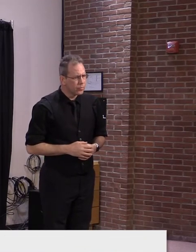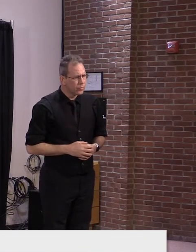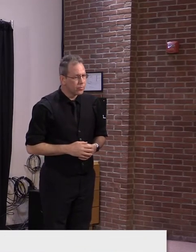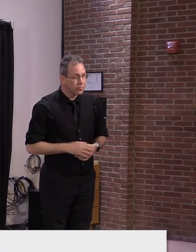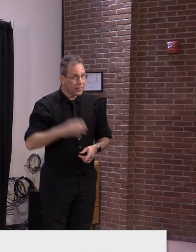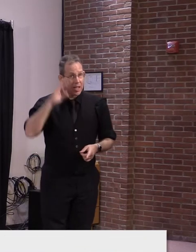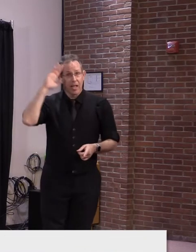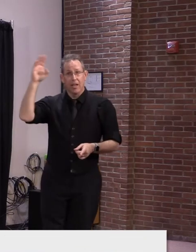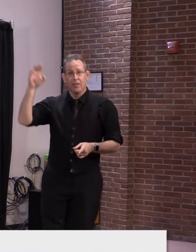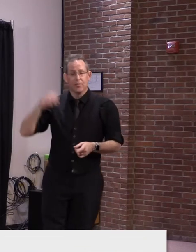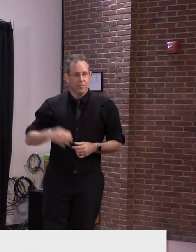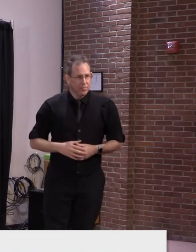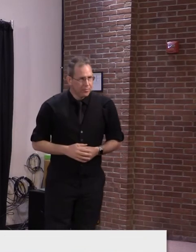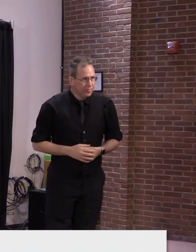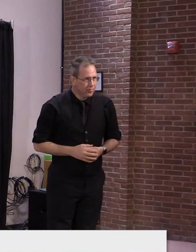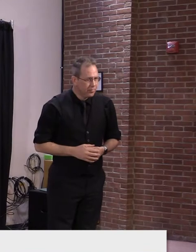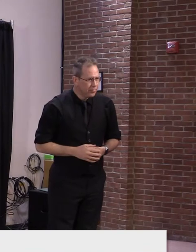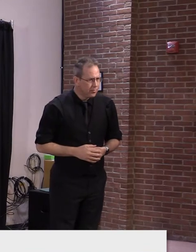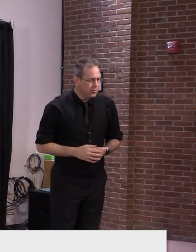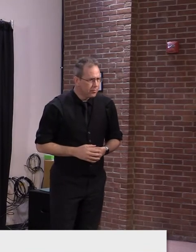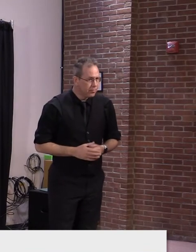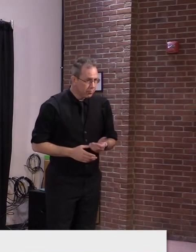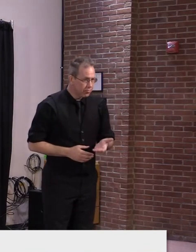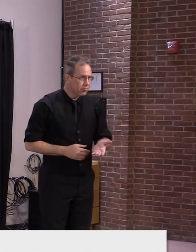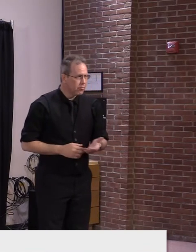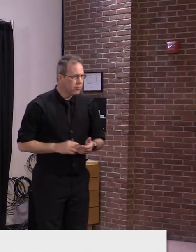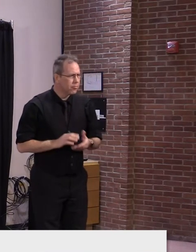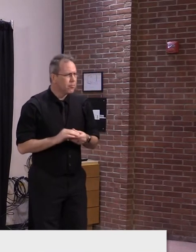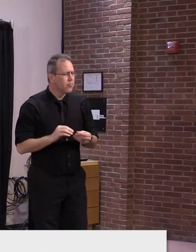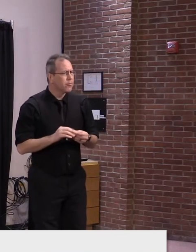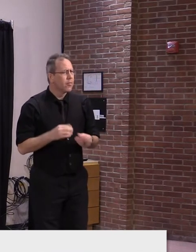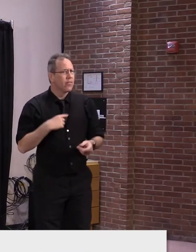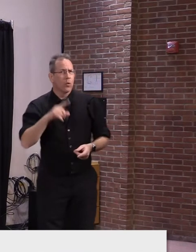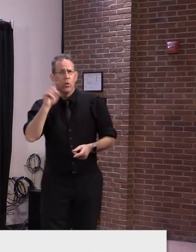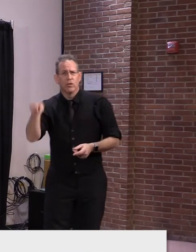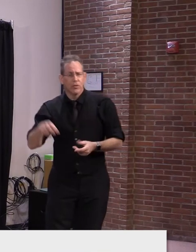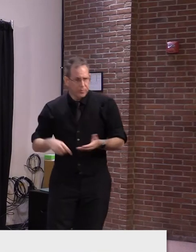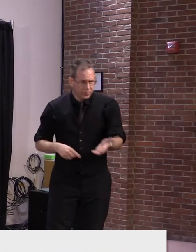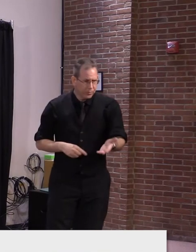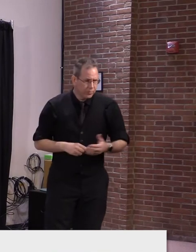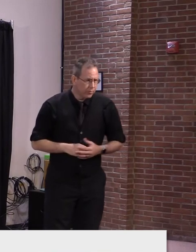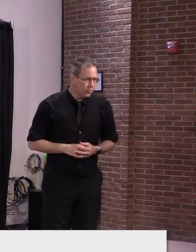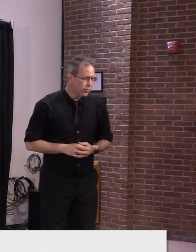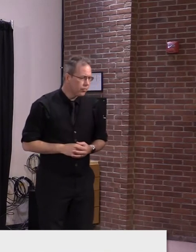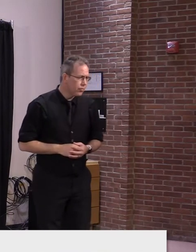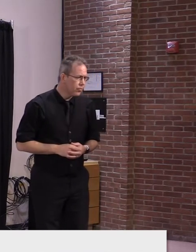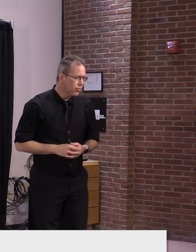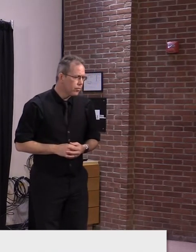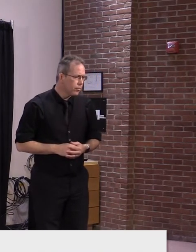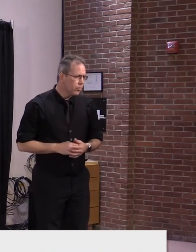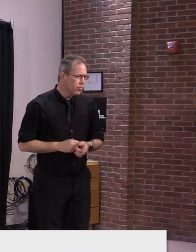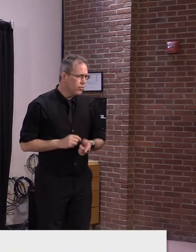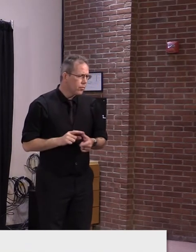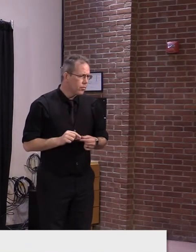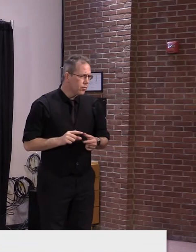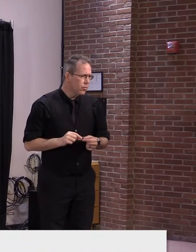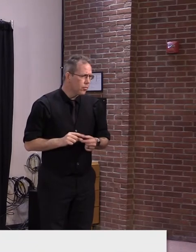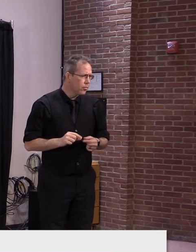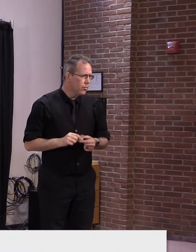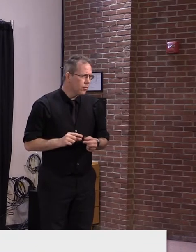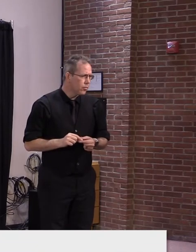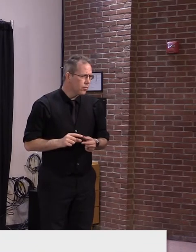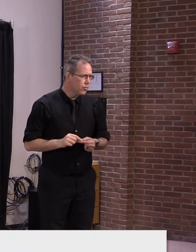Hello. I have a question. I noticed, Scott, that you mentioned that the